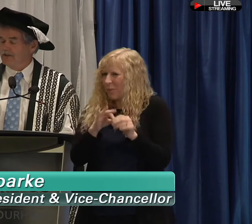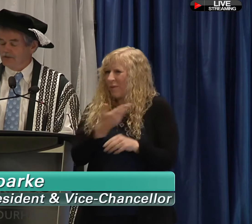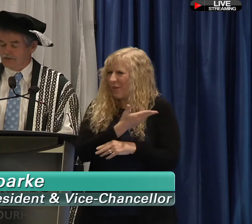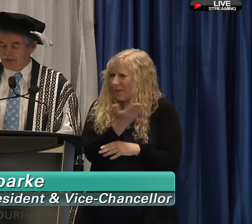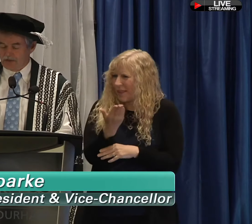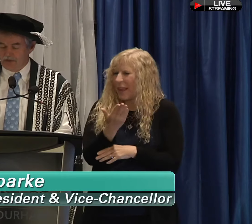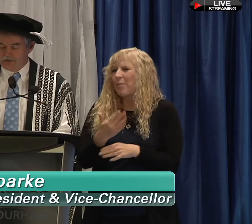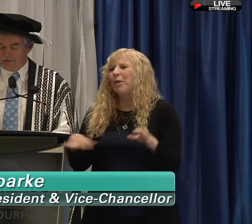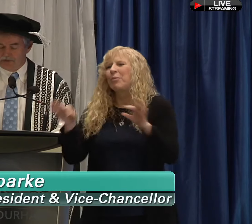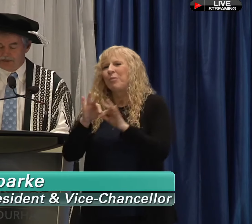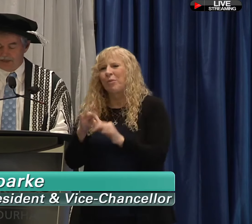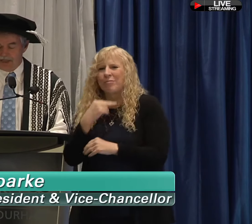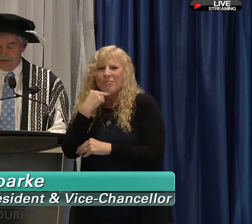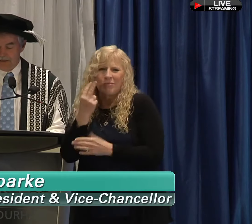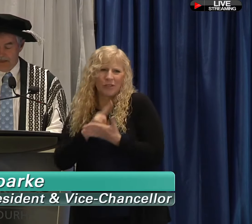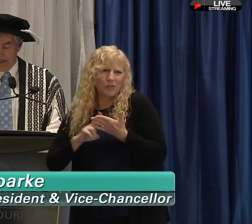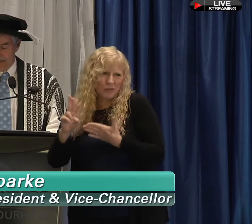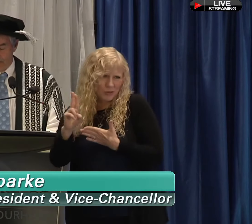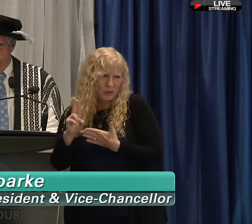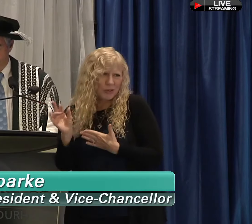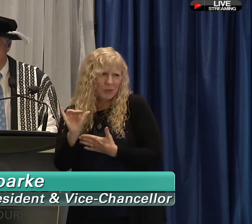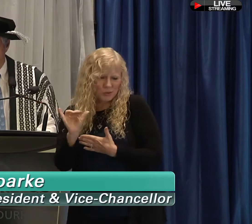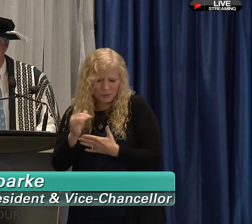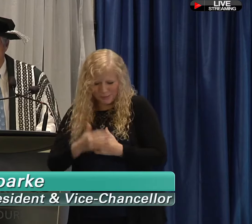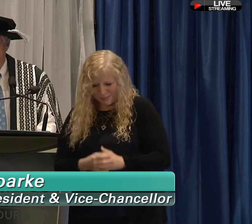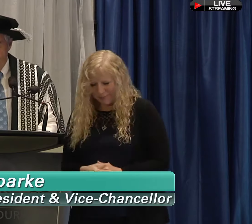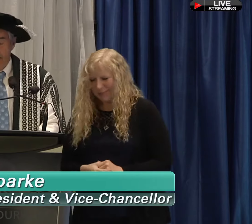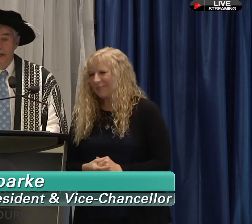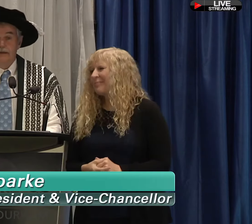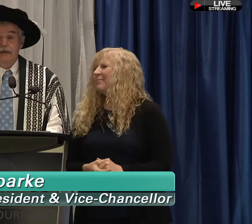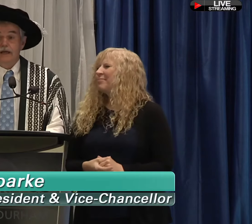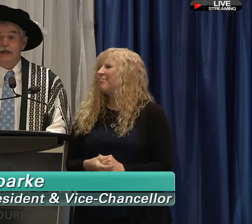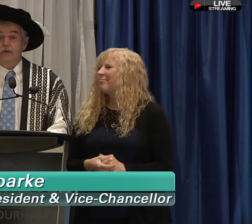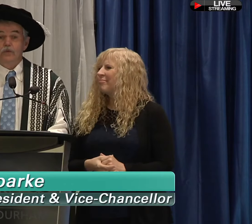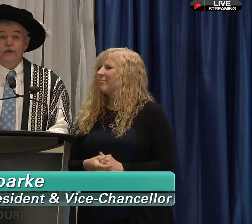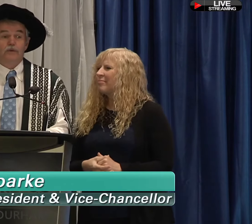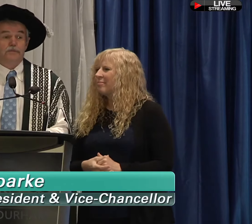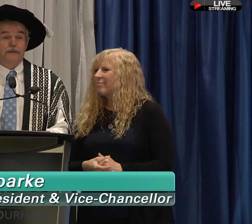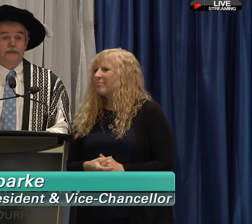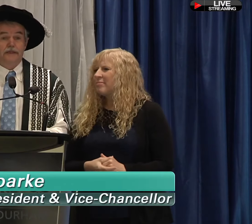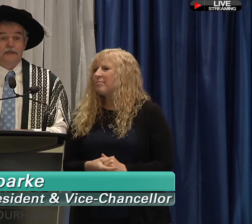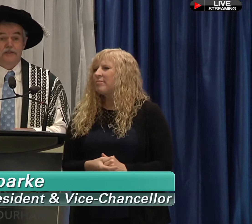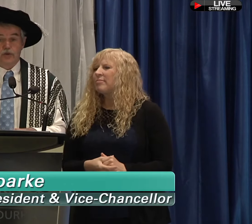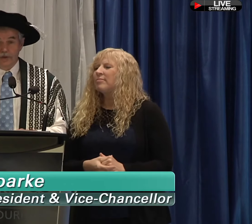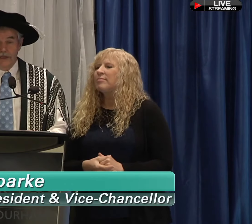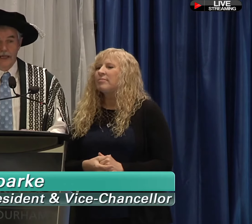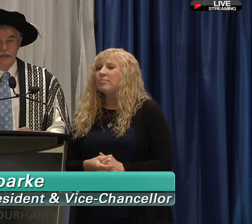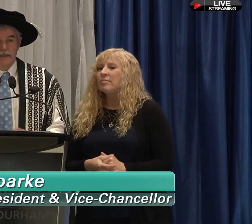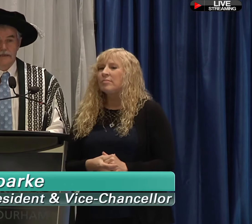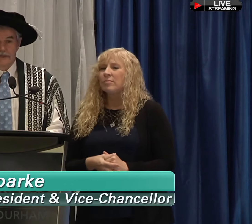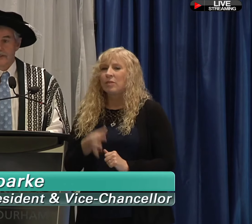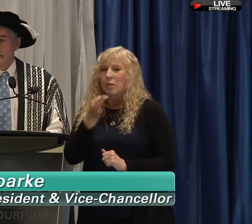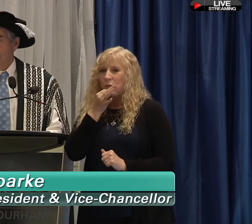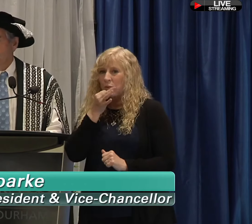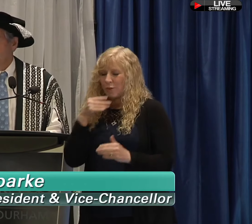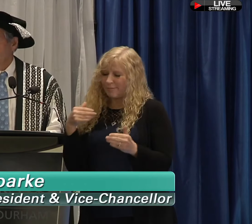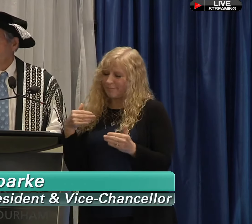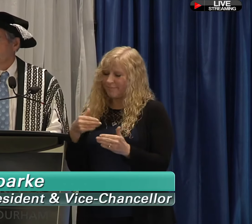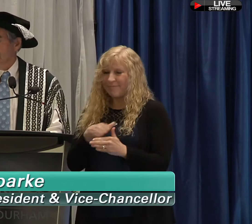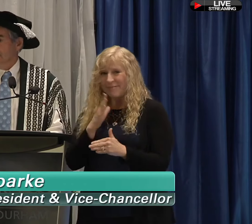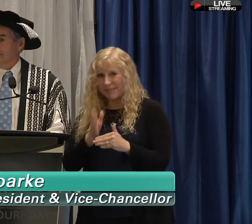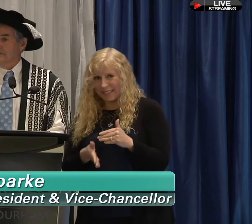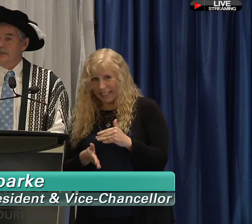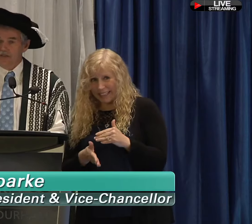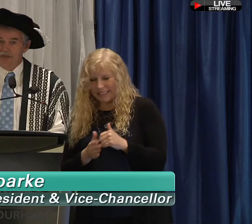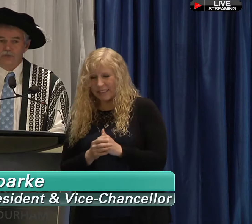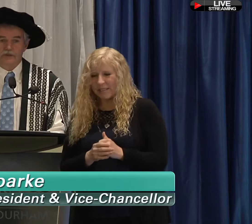a lot to Trent University as well. We will be shortly ending the ceremony.